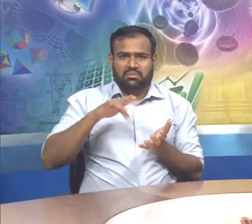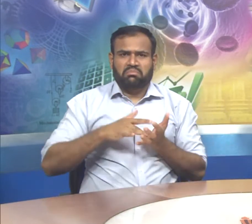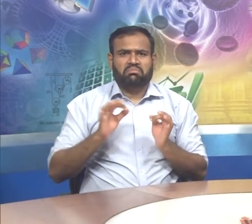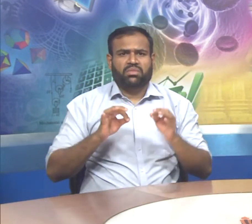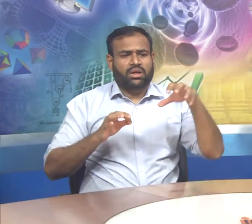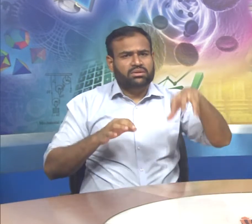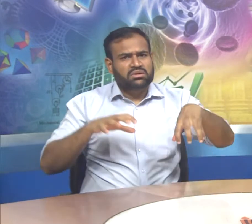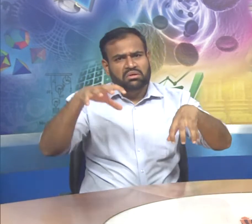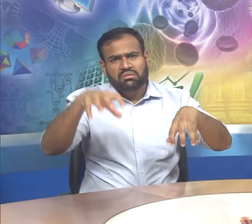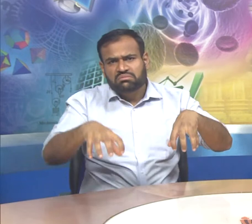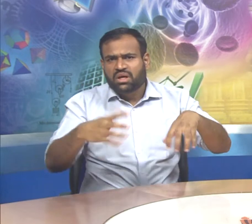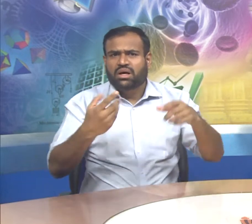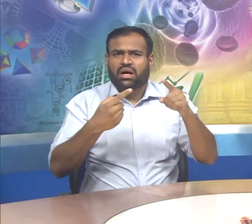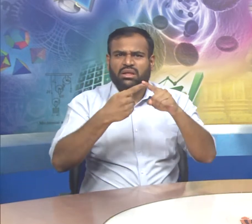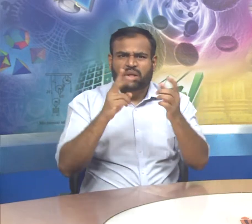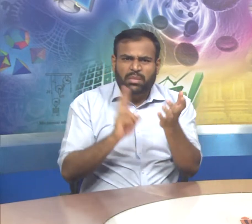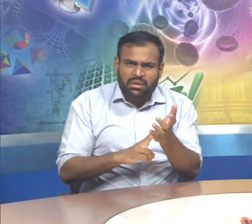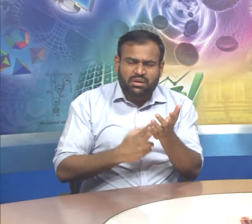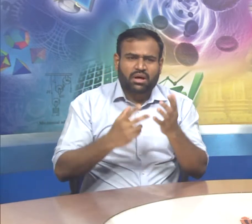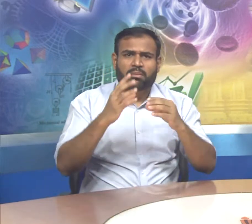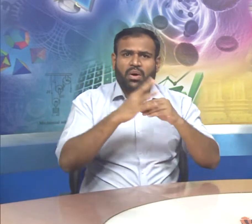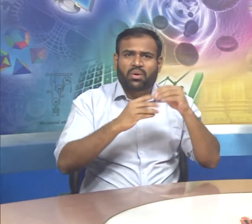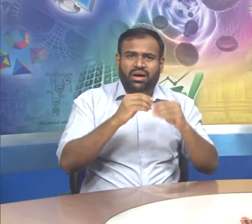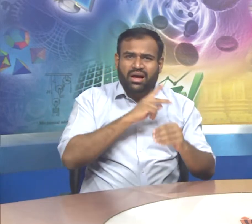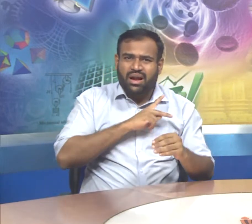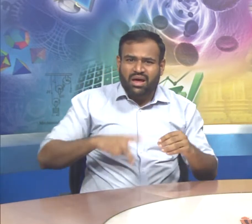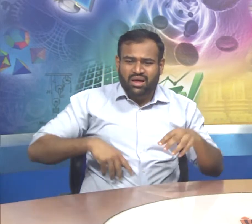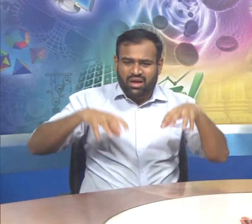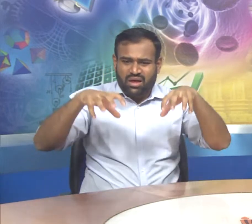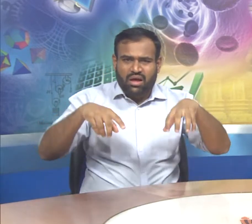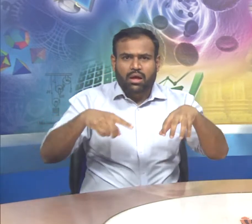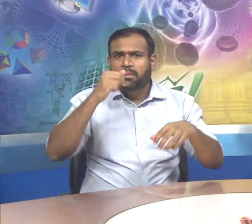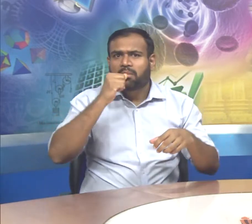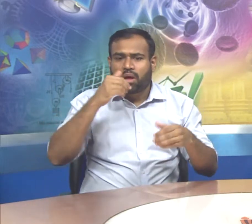Disputes between two or more states.